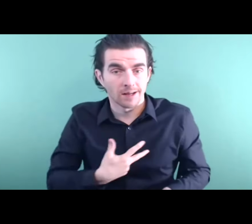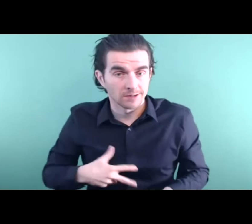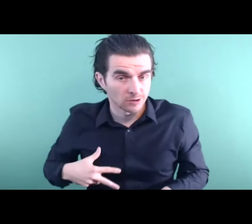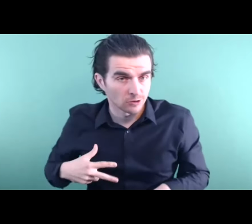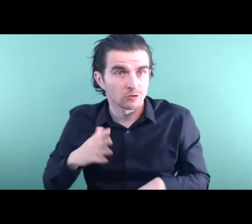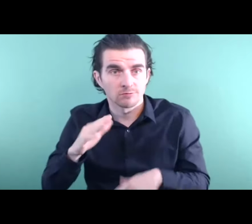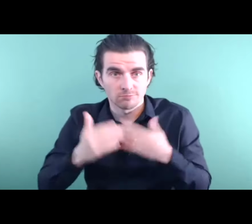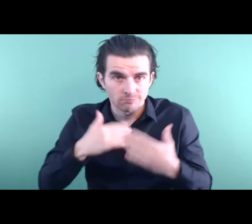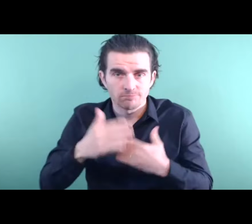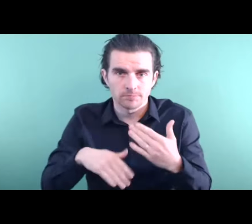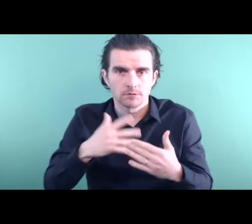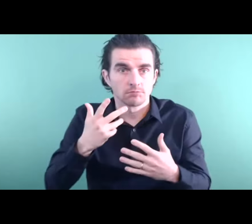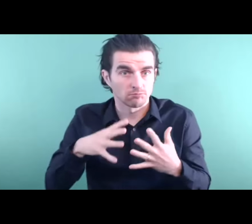and